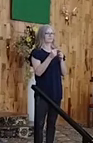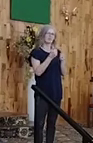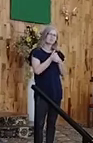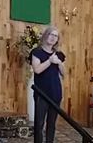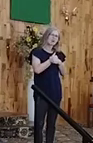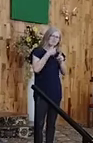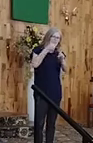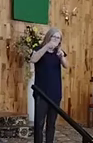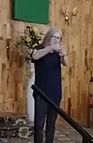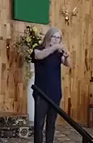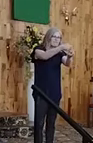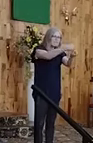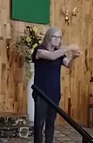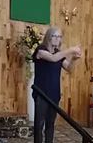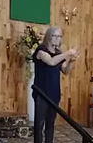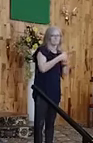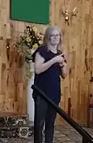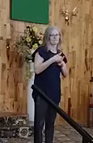love yourself.